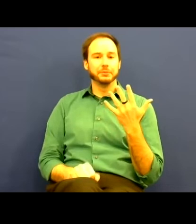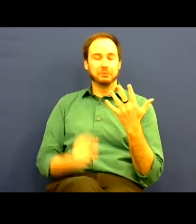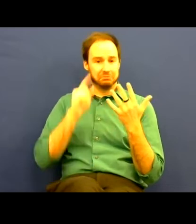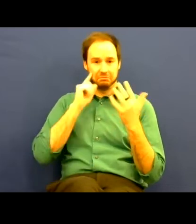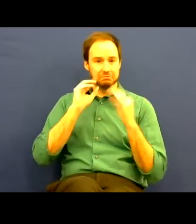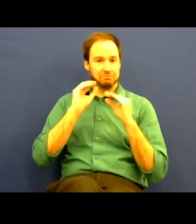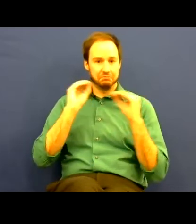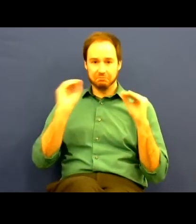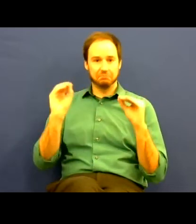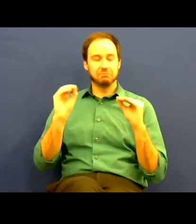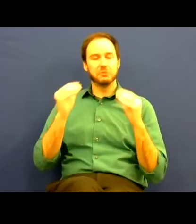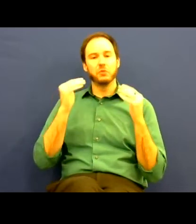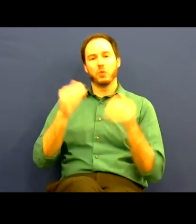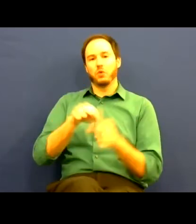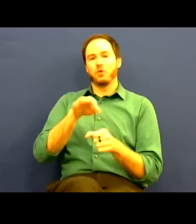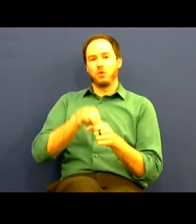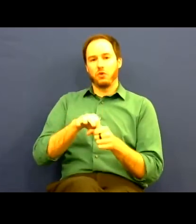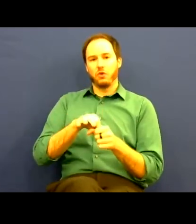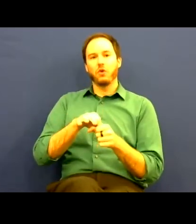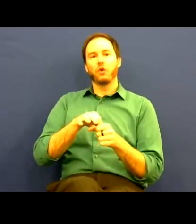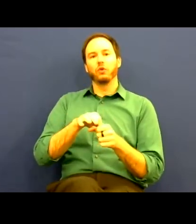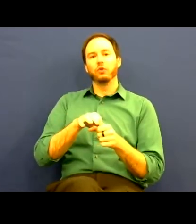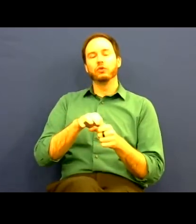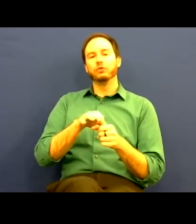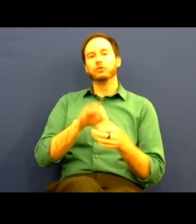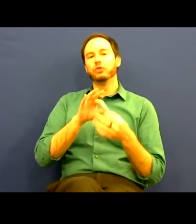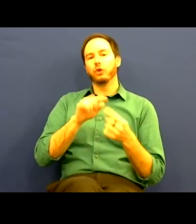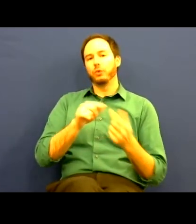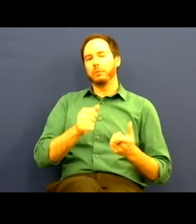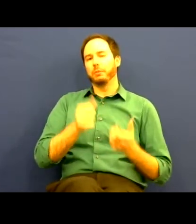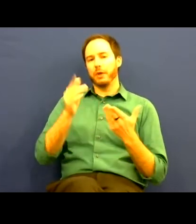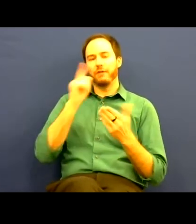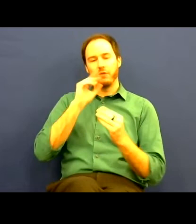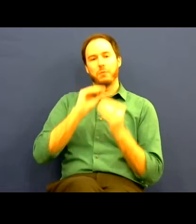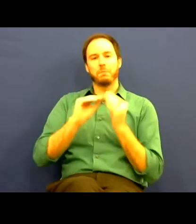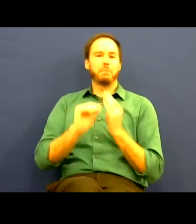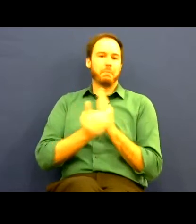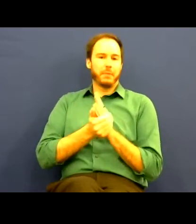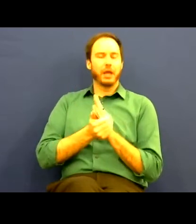Hearing none, please call the roll on the amendment.